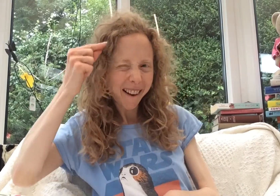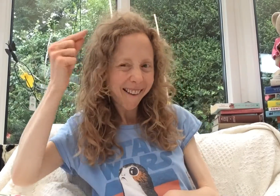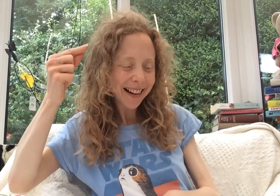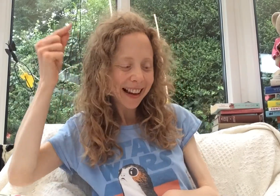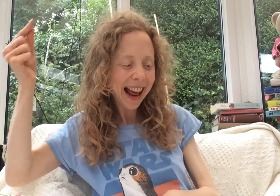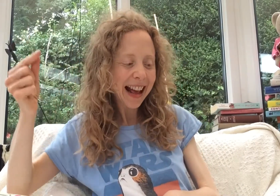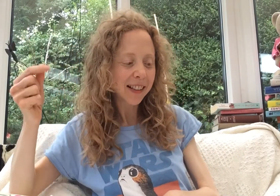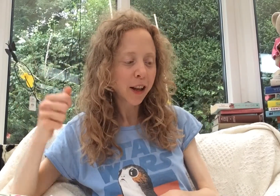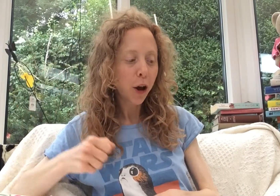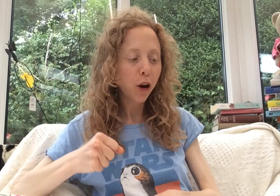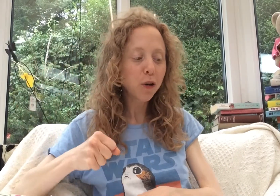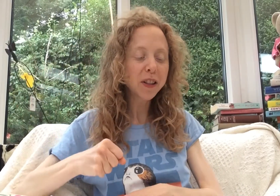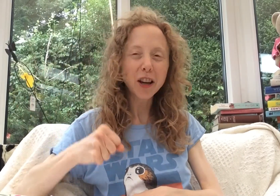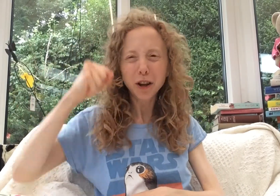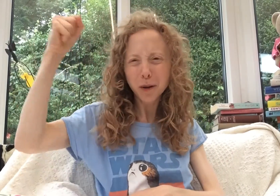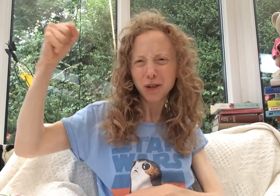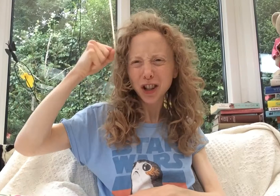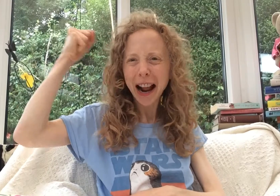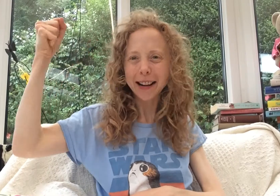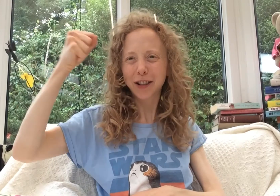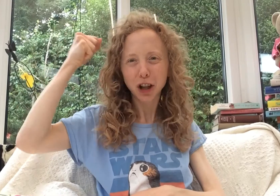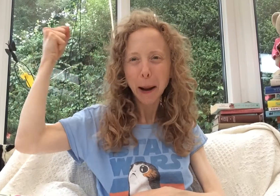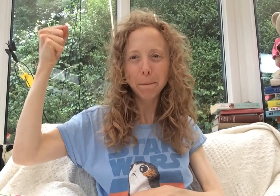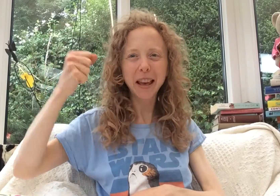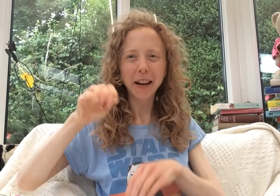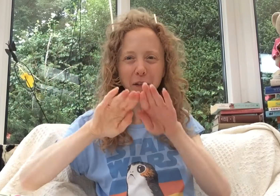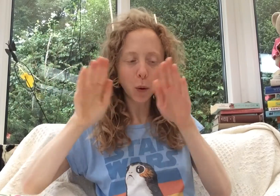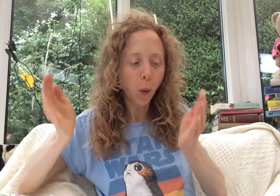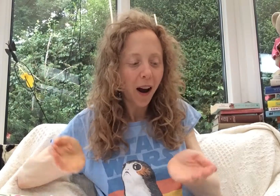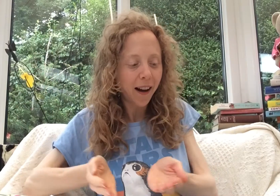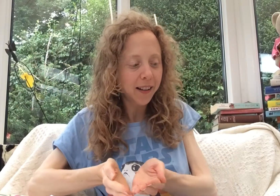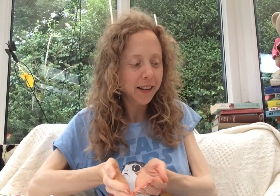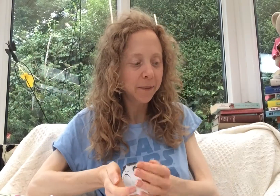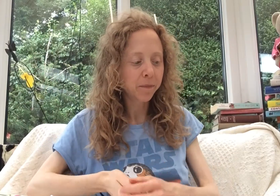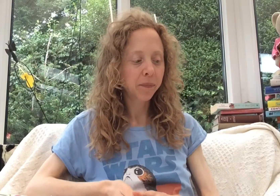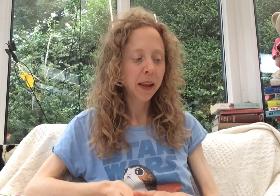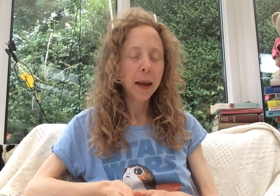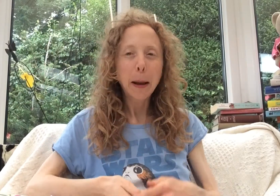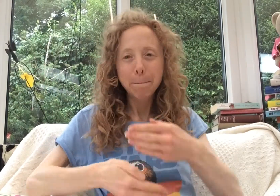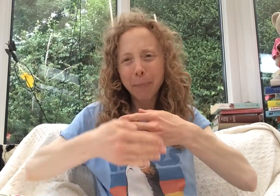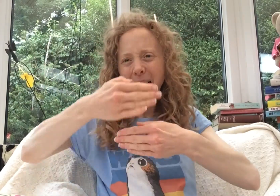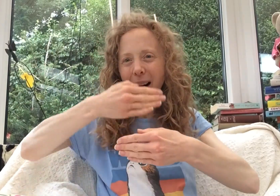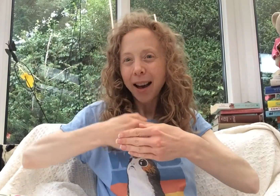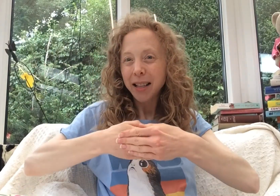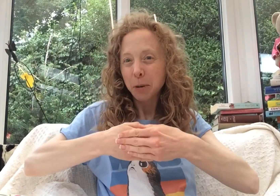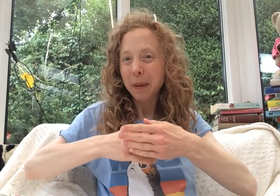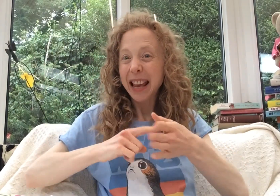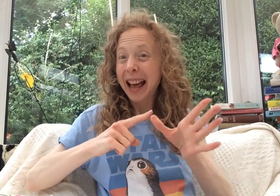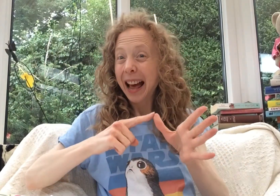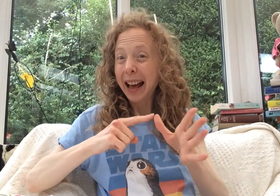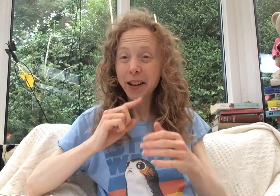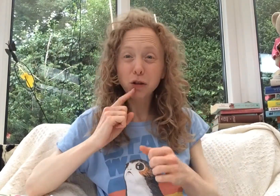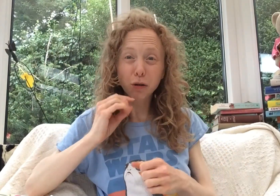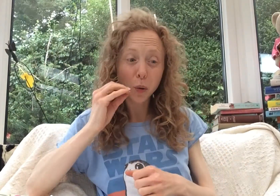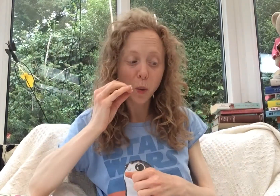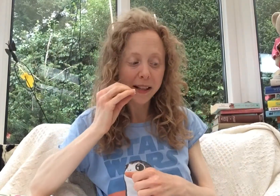can't guess who's the new Jacks champion of the world." Behind me, Andrew